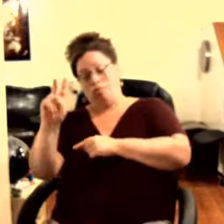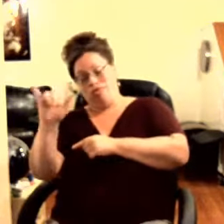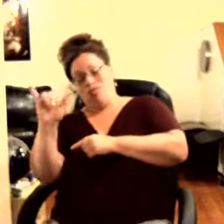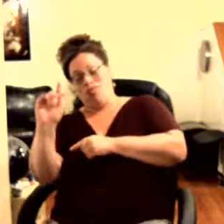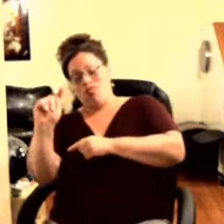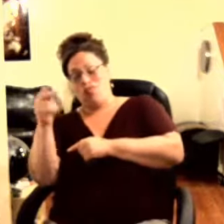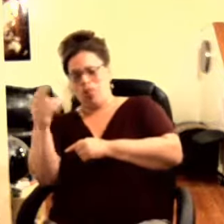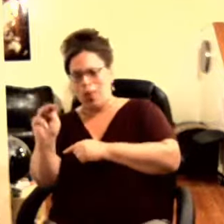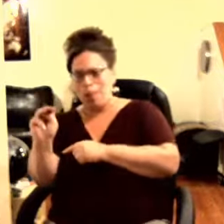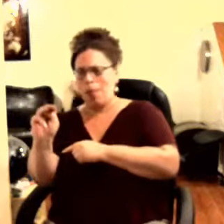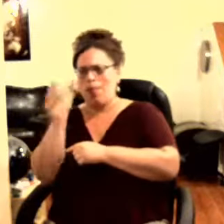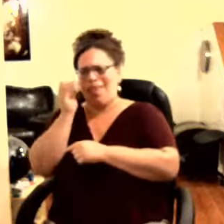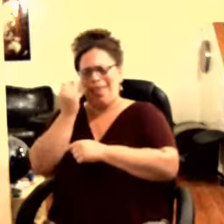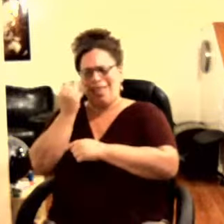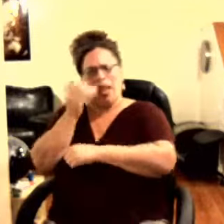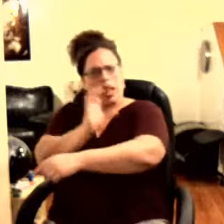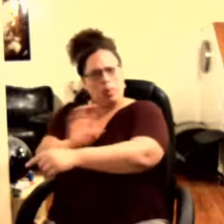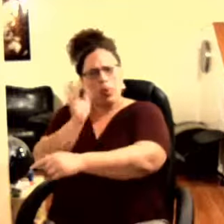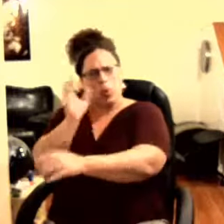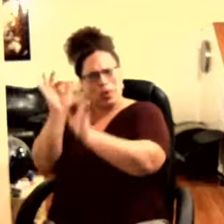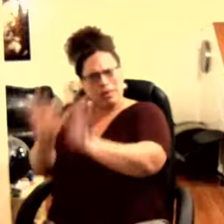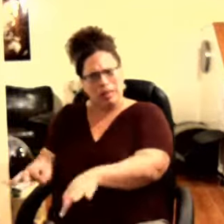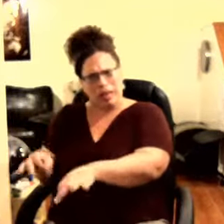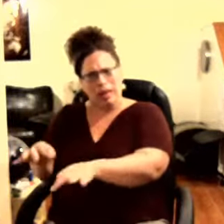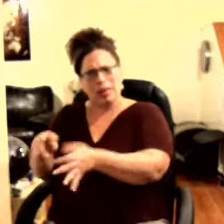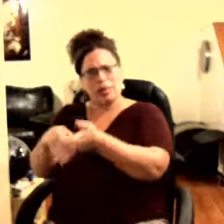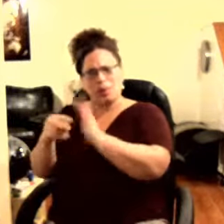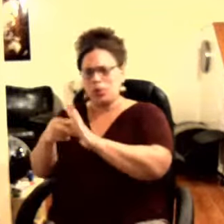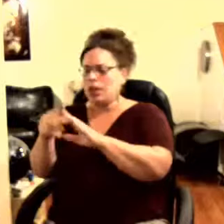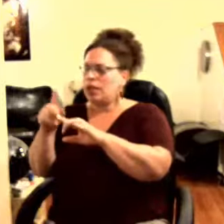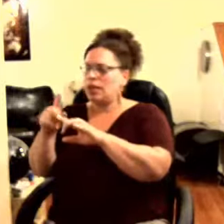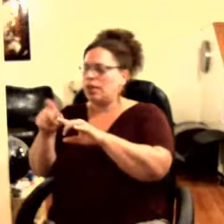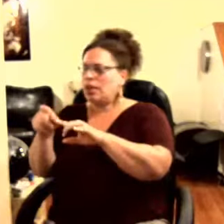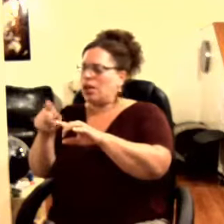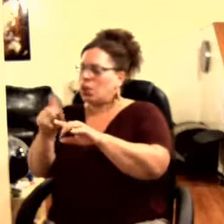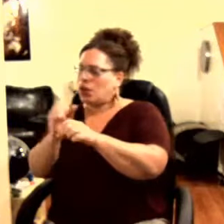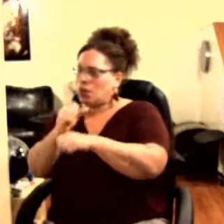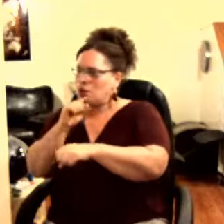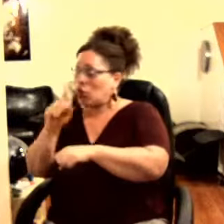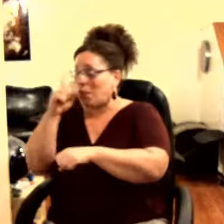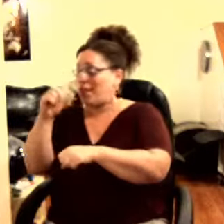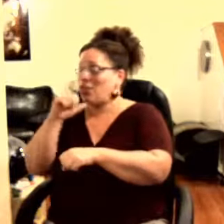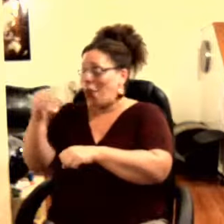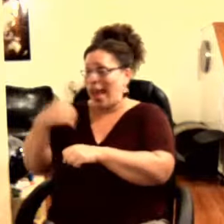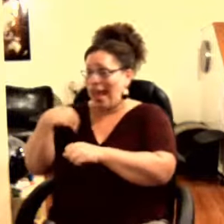we need to make sure that they're not just keyed to relevance. We need to make sure that they also show us things that are